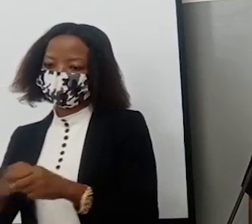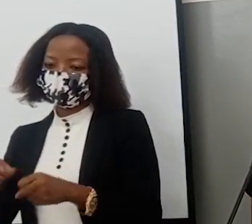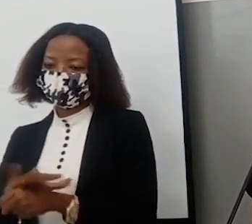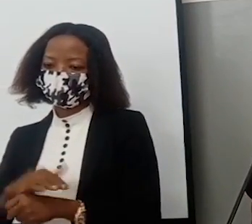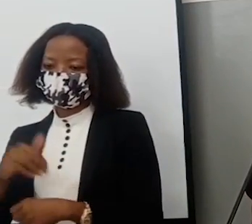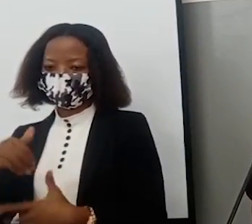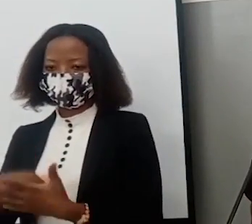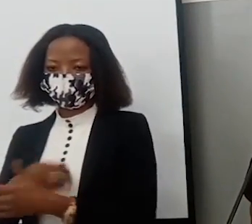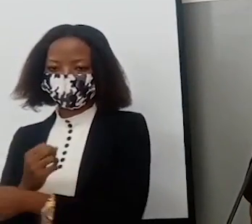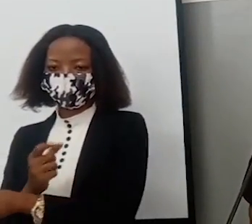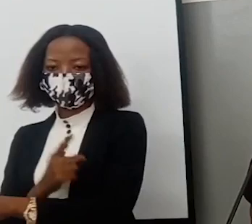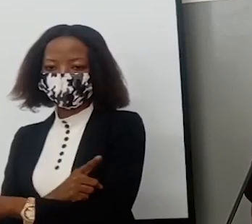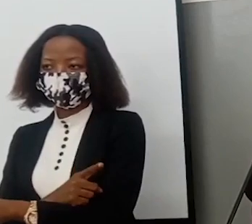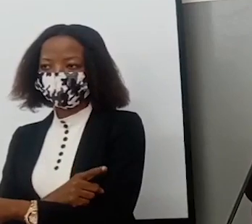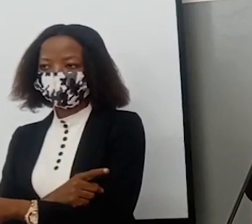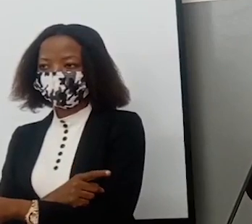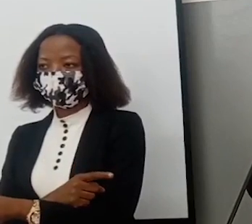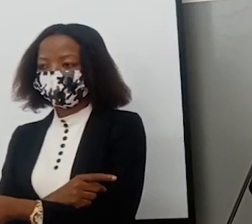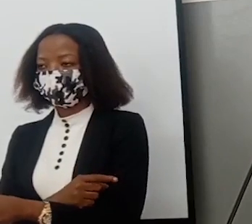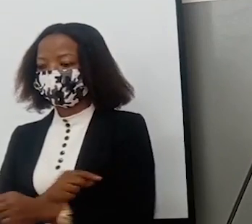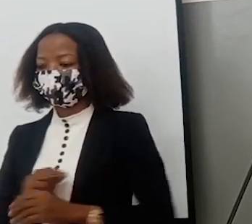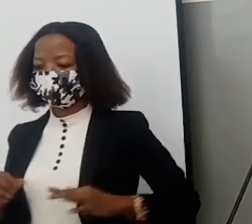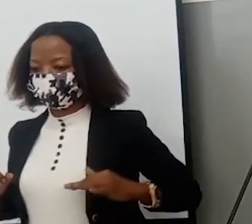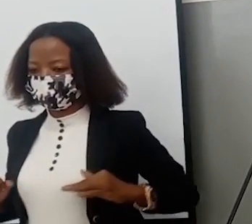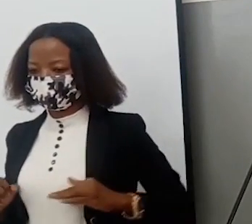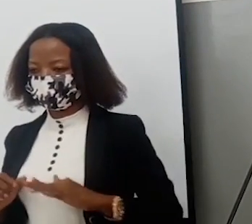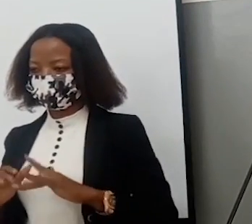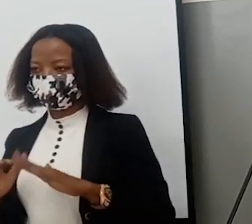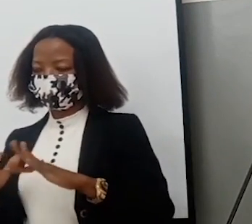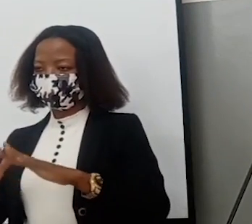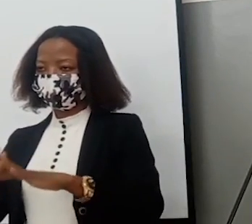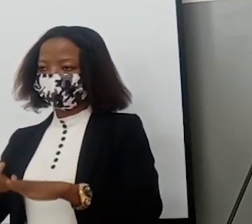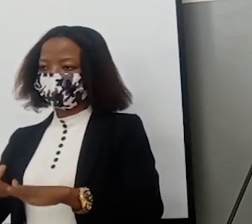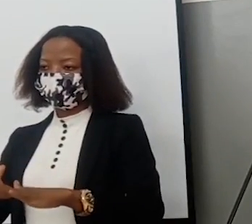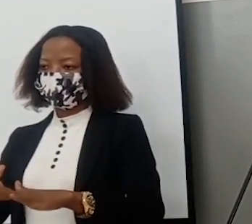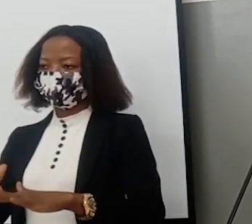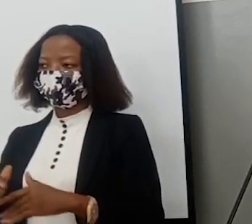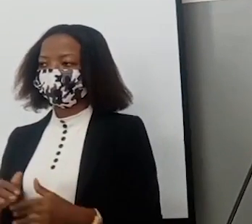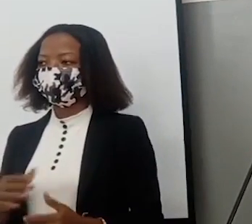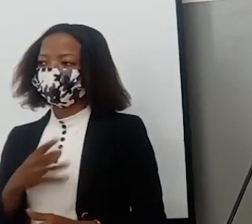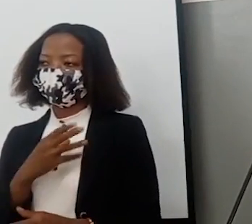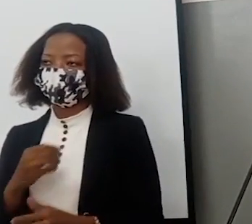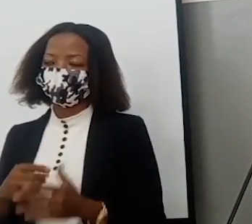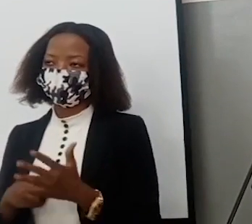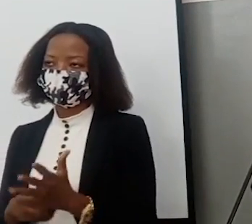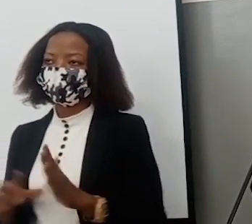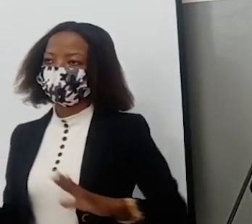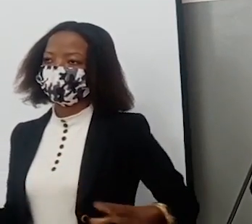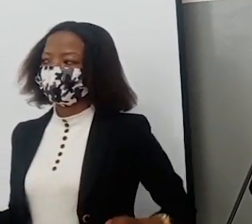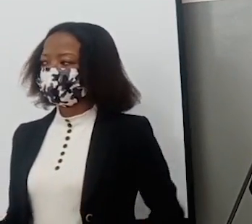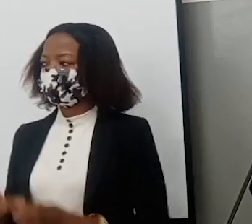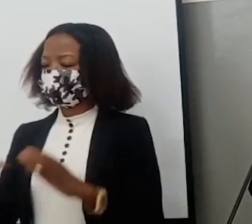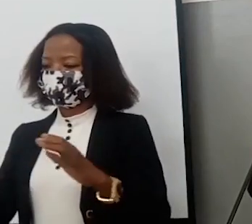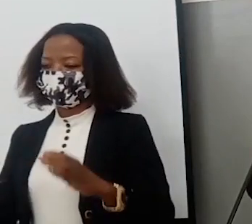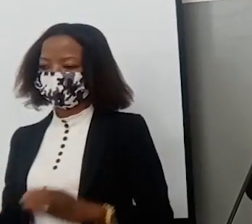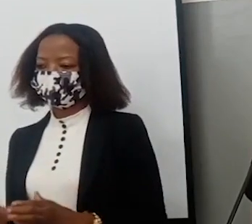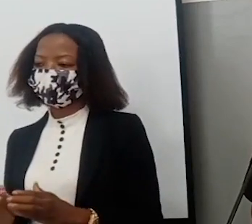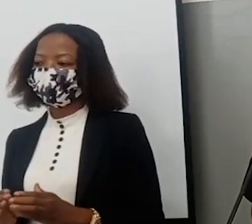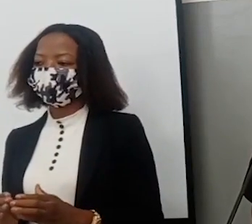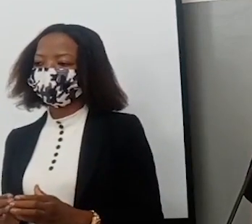Leone has wider international implications. And this should encourage and